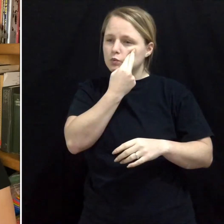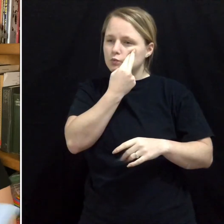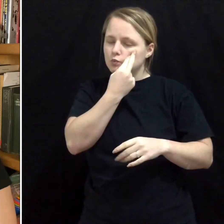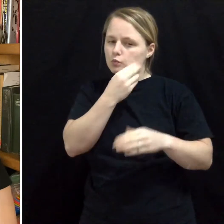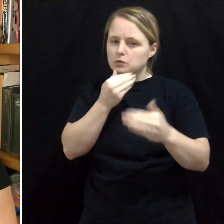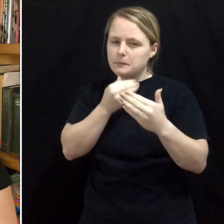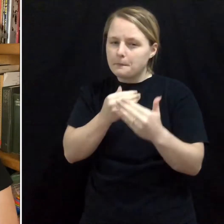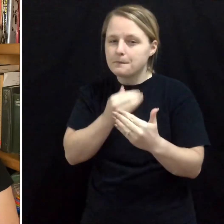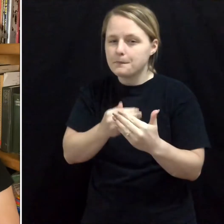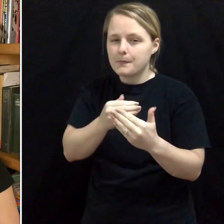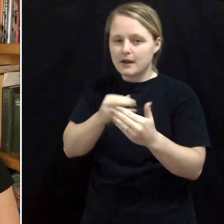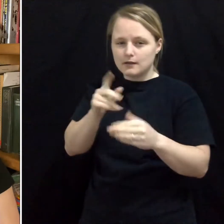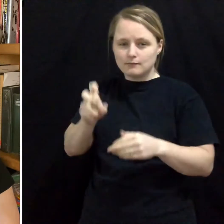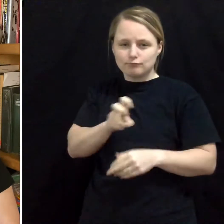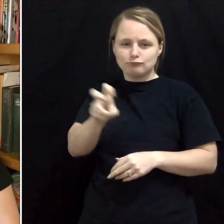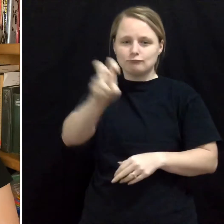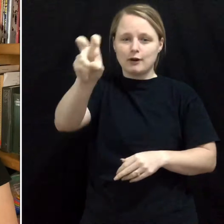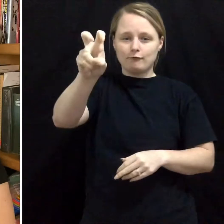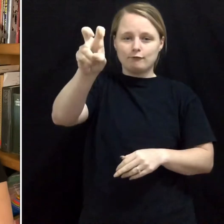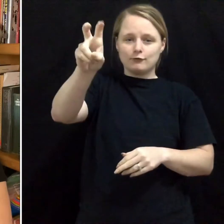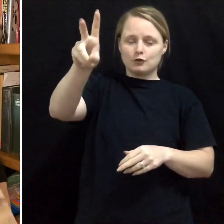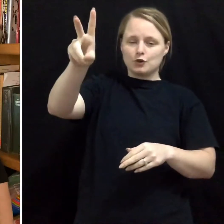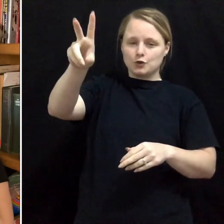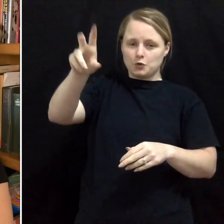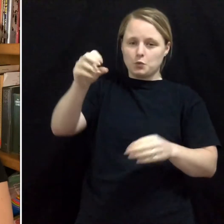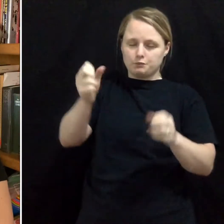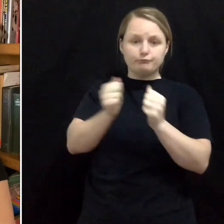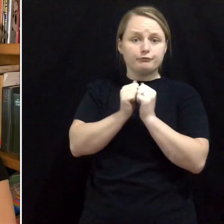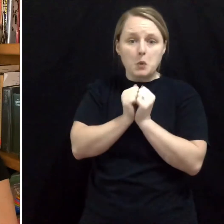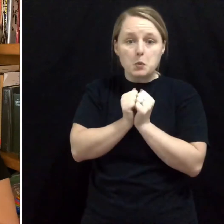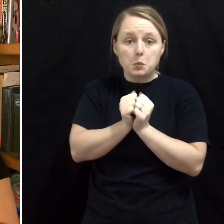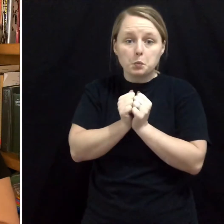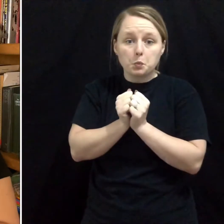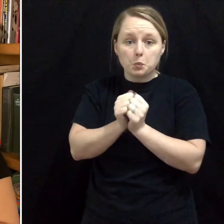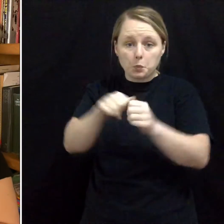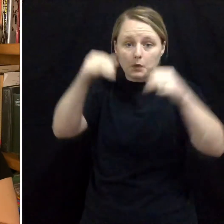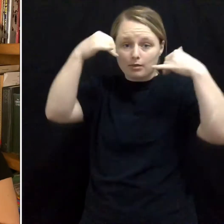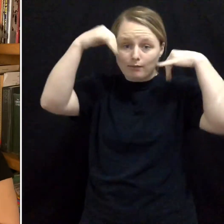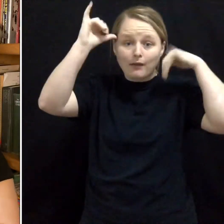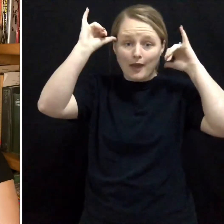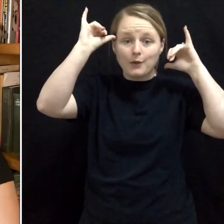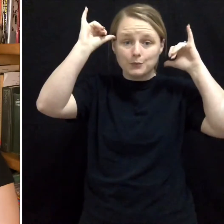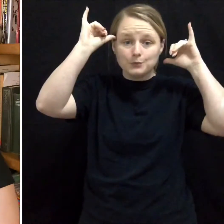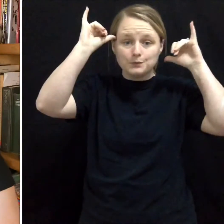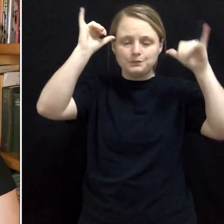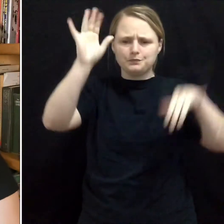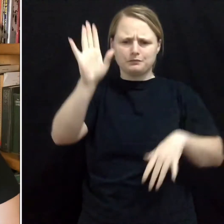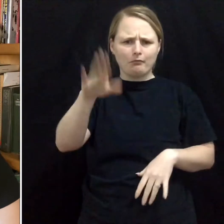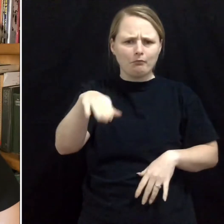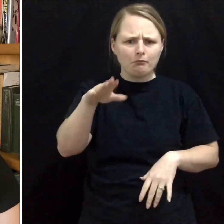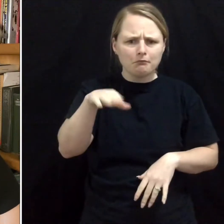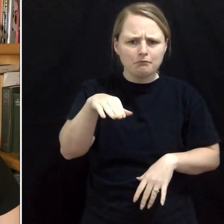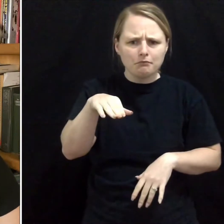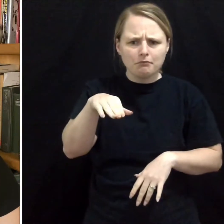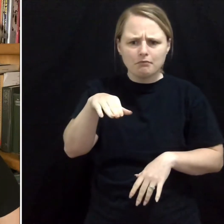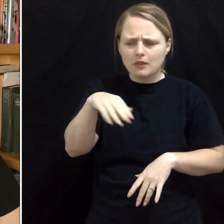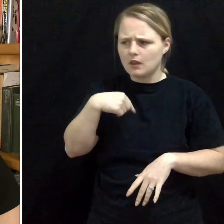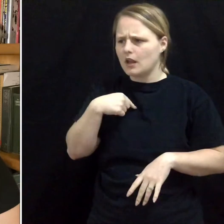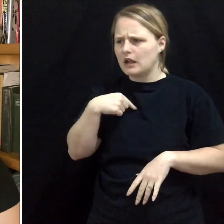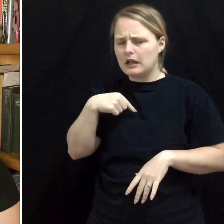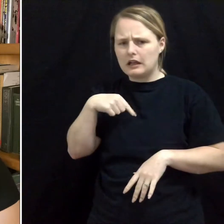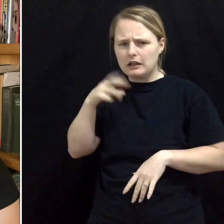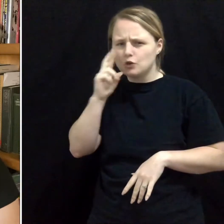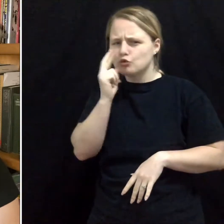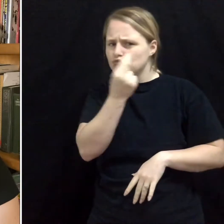can see from the picture at the end of the story yesterday, she's not riding a horse.